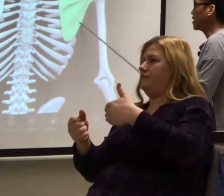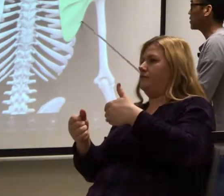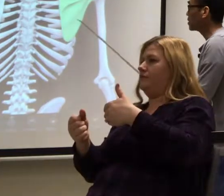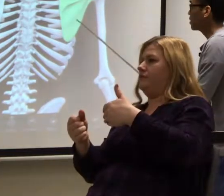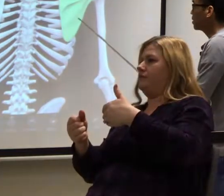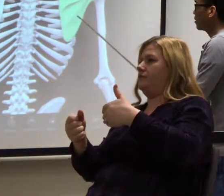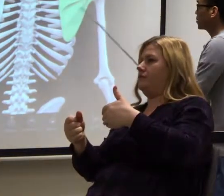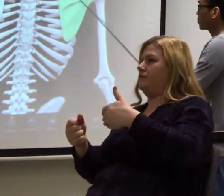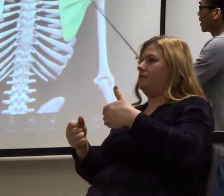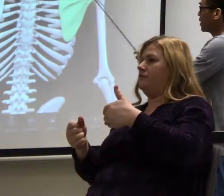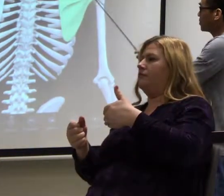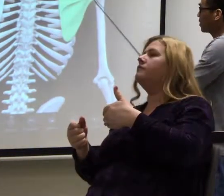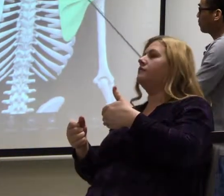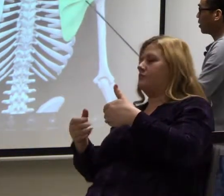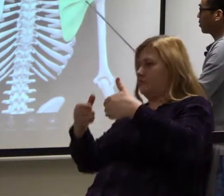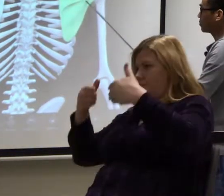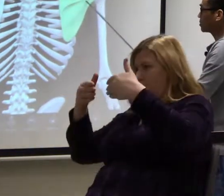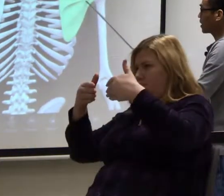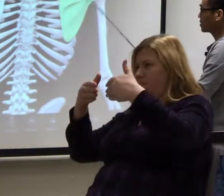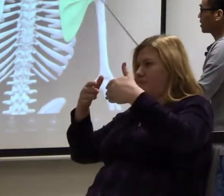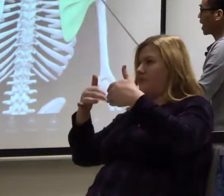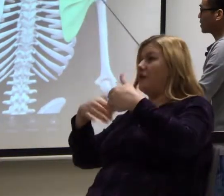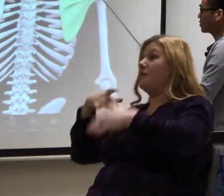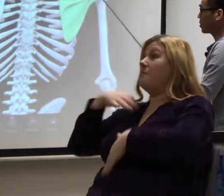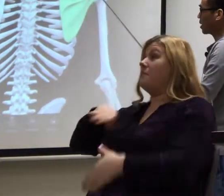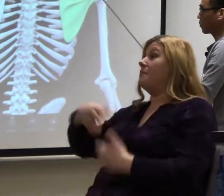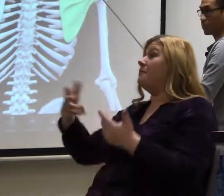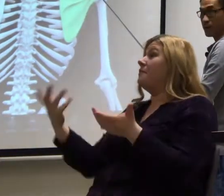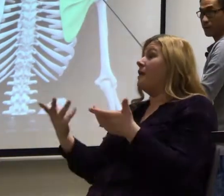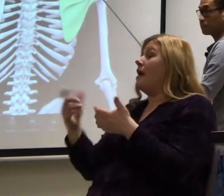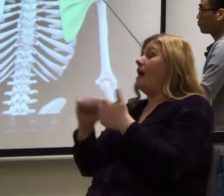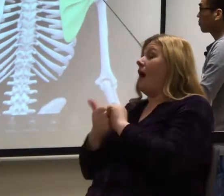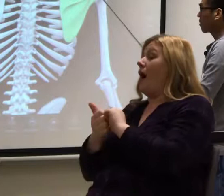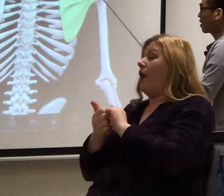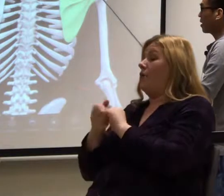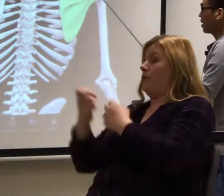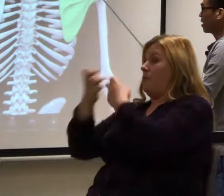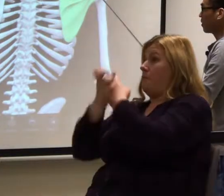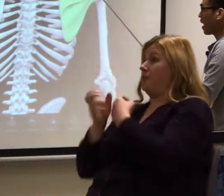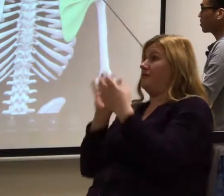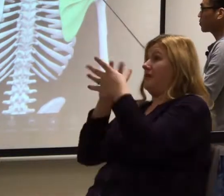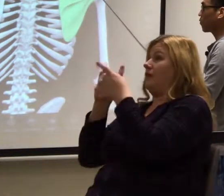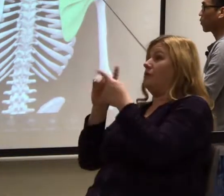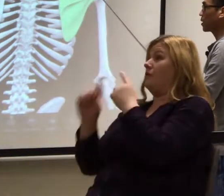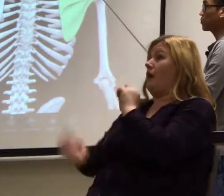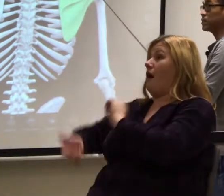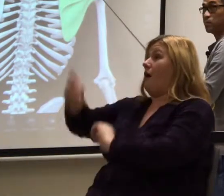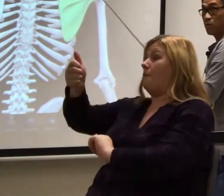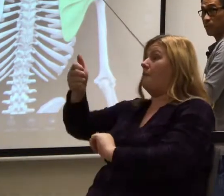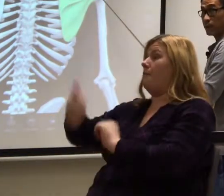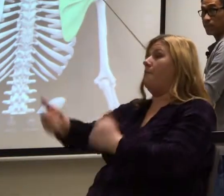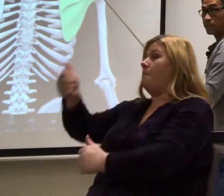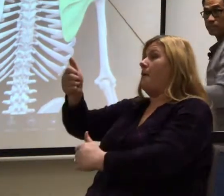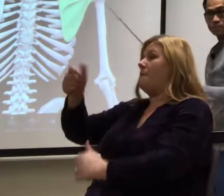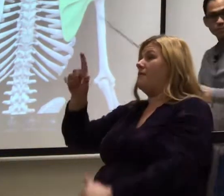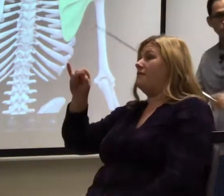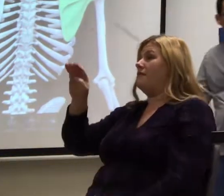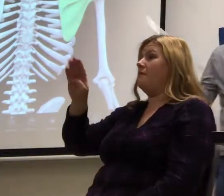of that is this arrangement of bones, as it attaches to the upper limb, it allows for increased